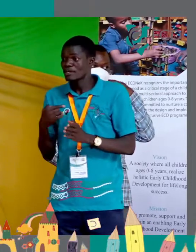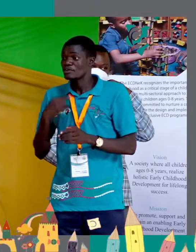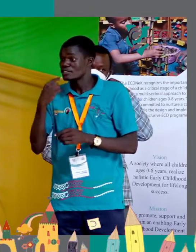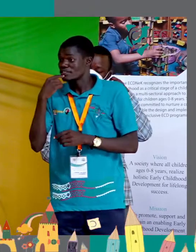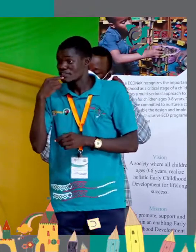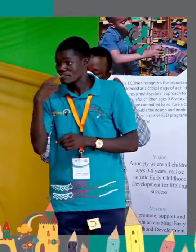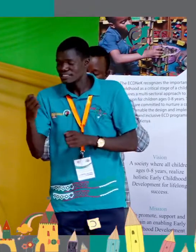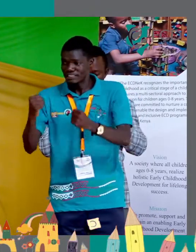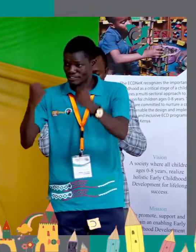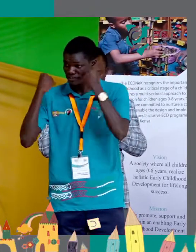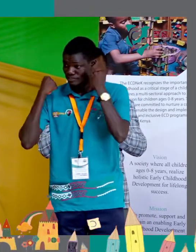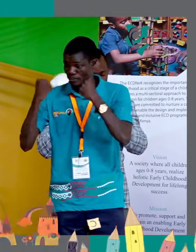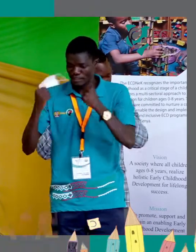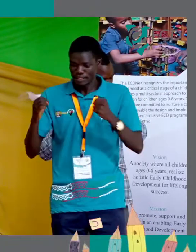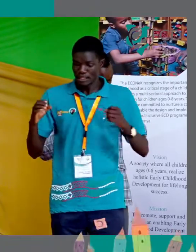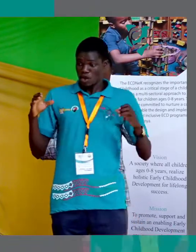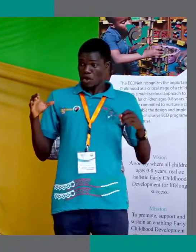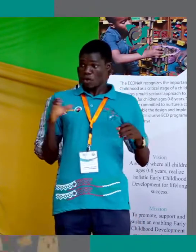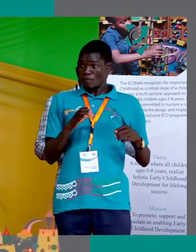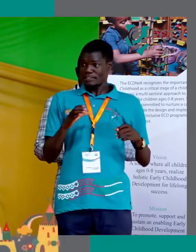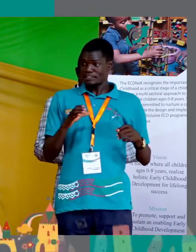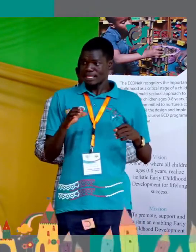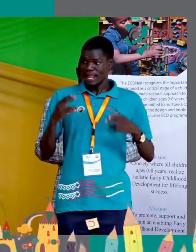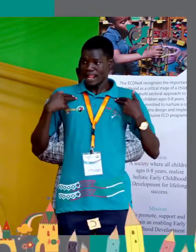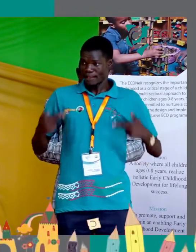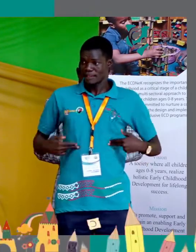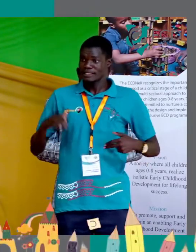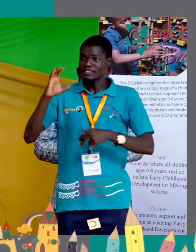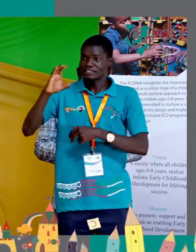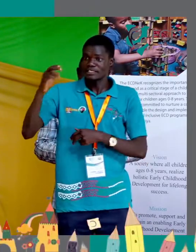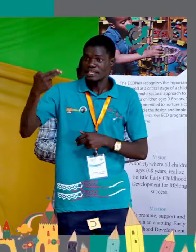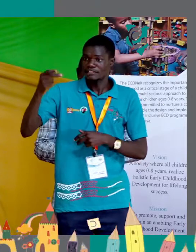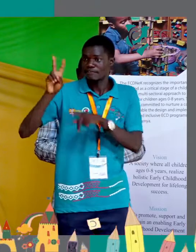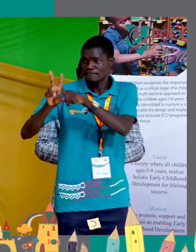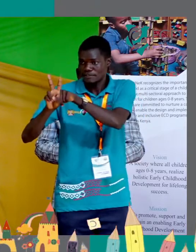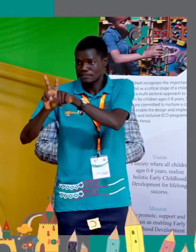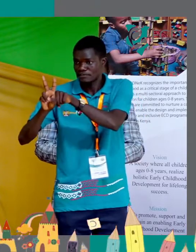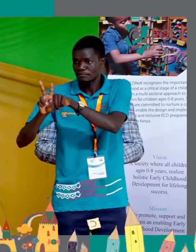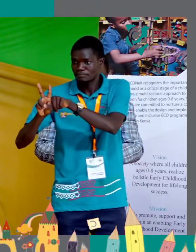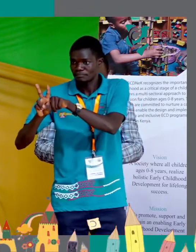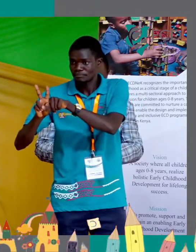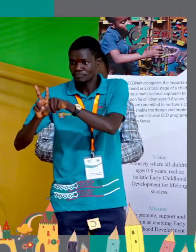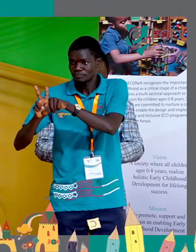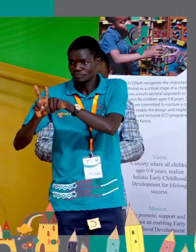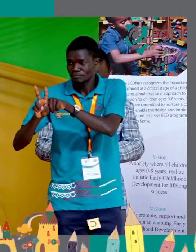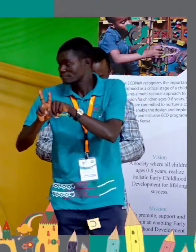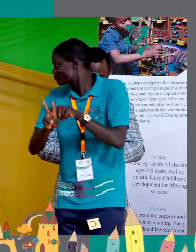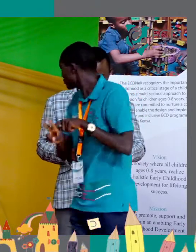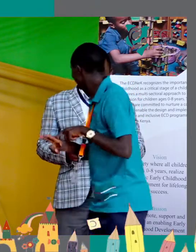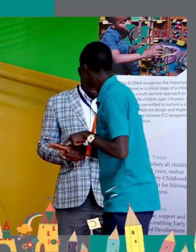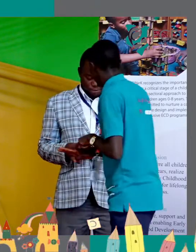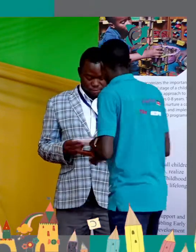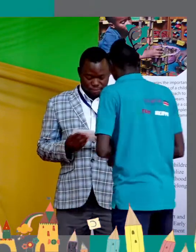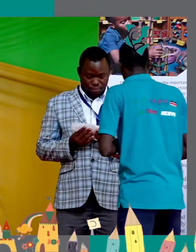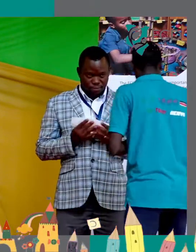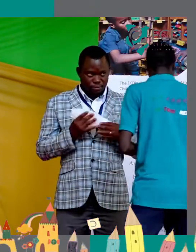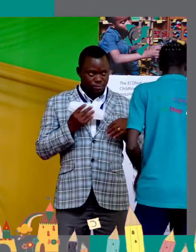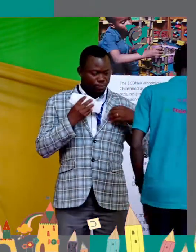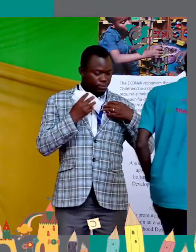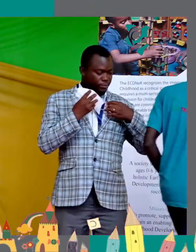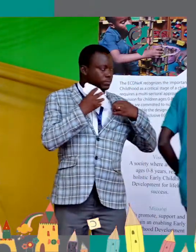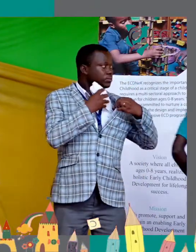said strengthening community health strategy, CHVs. Our next speaker is from